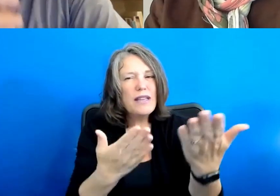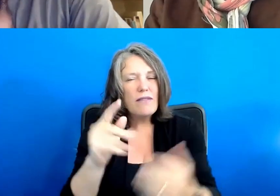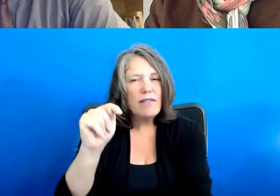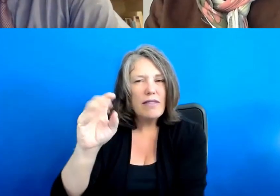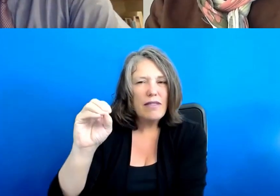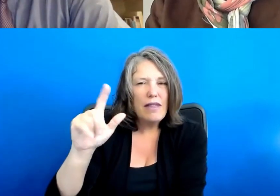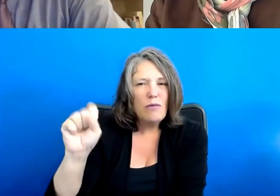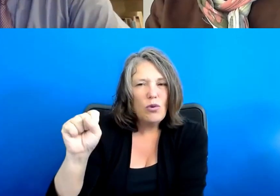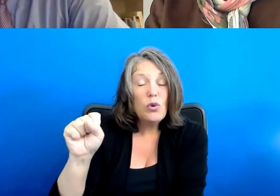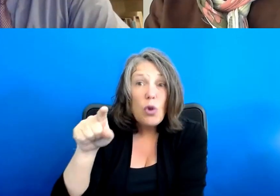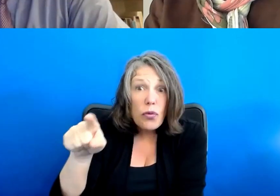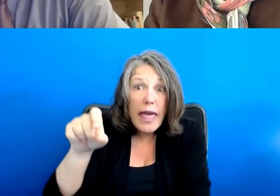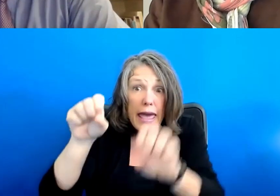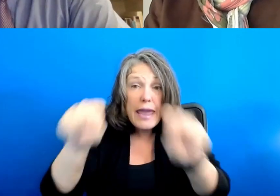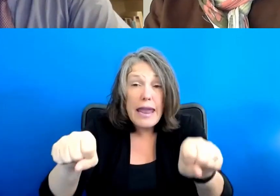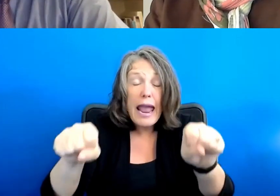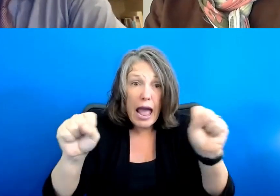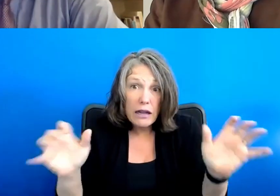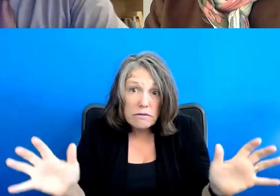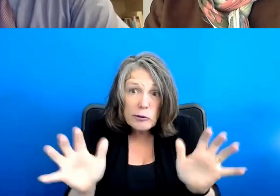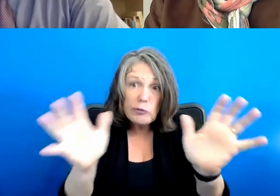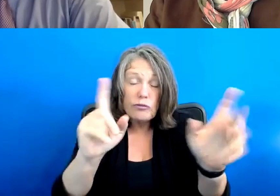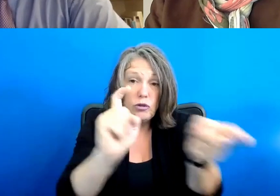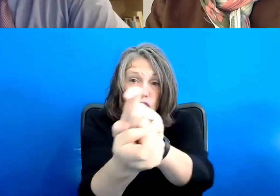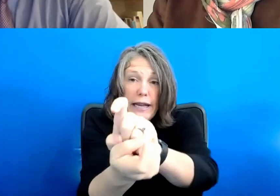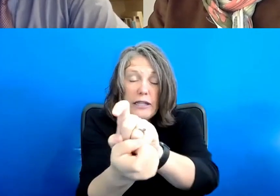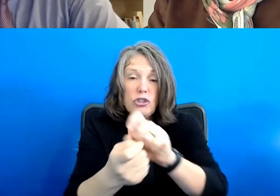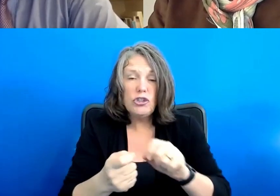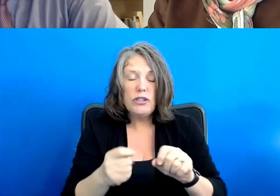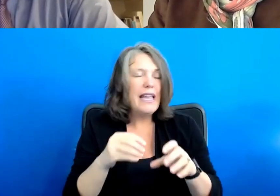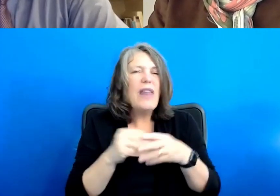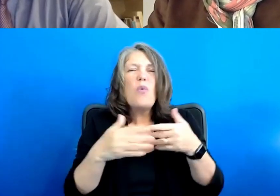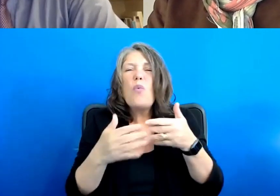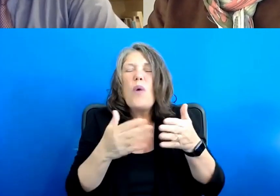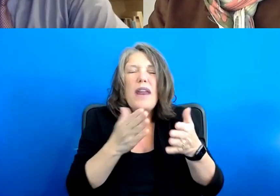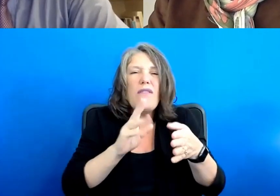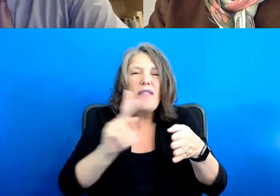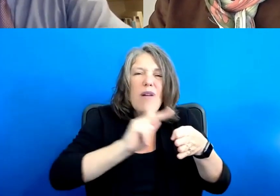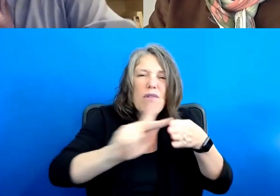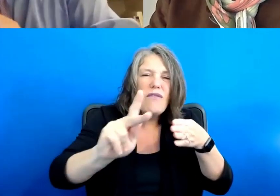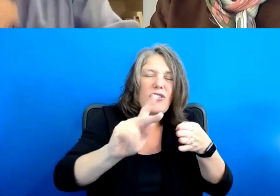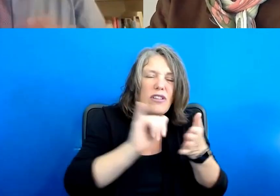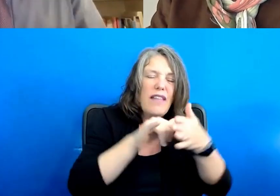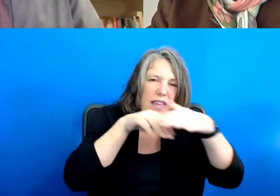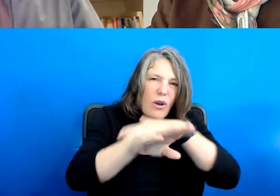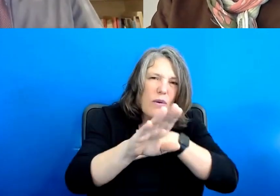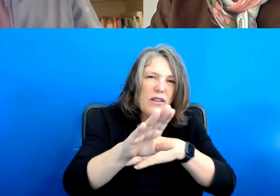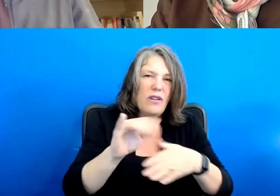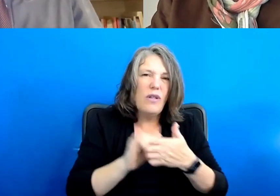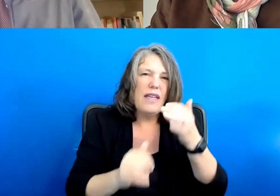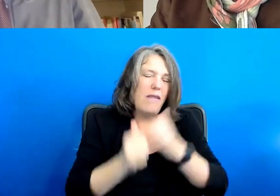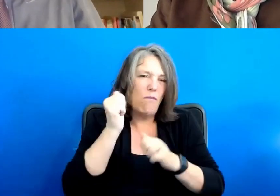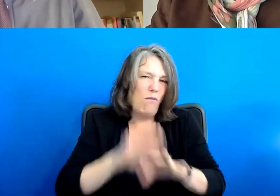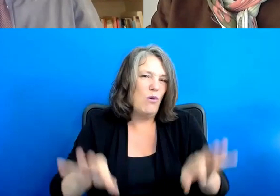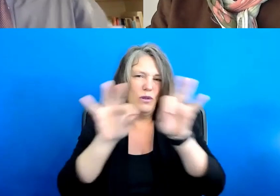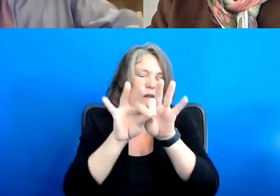become agents of change in their own right, in whatever chosen profession they enter into. And that's the most important